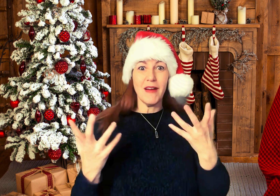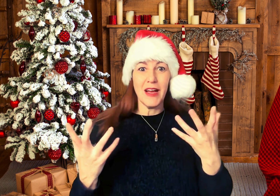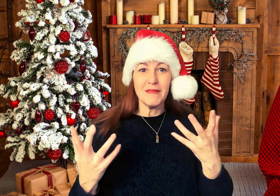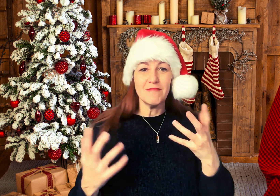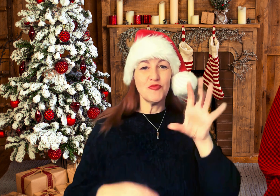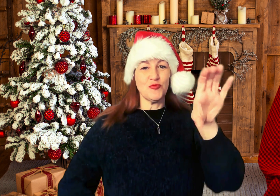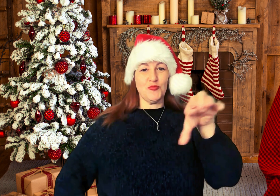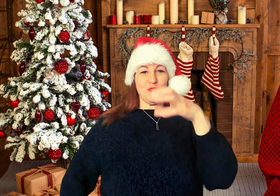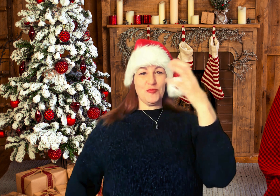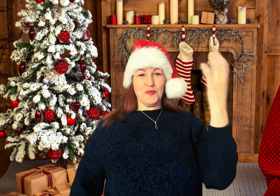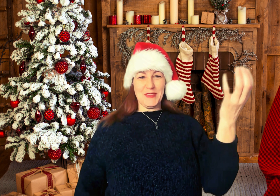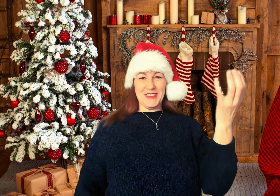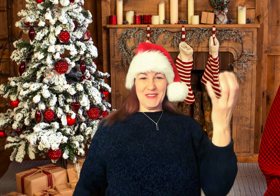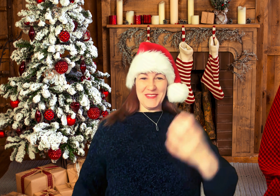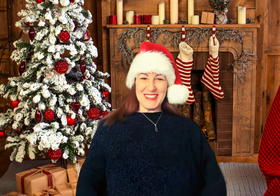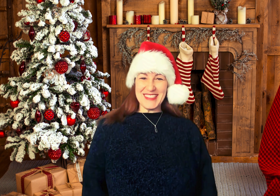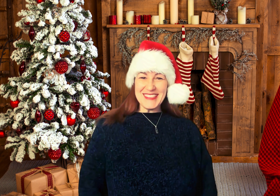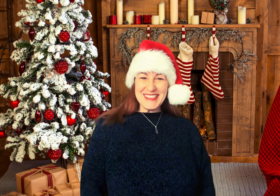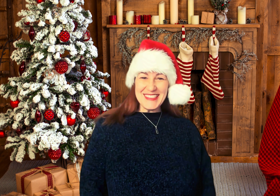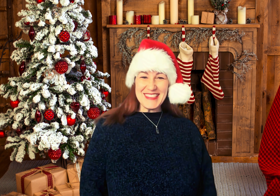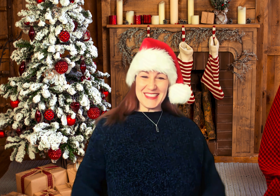about Christmas.